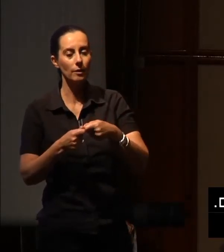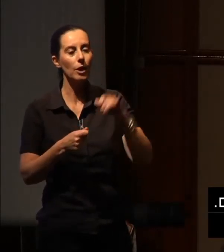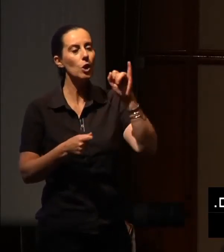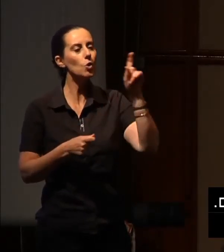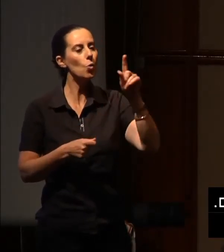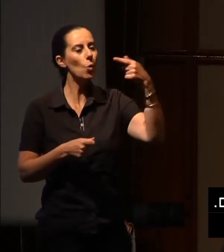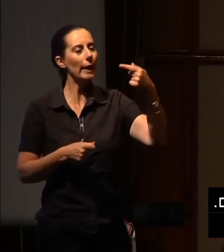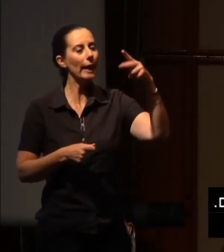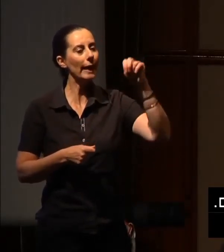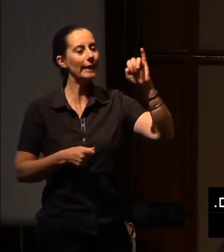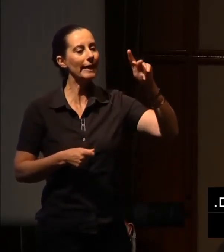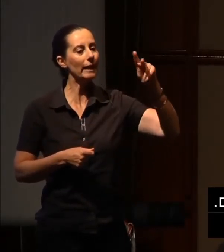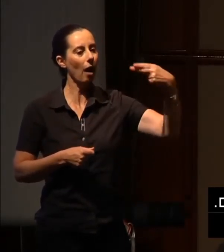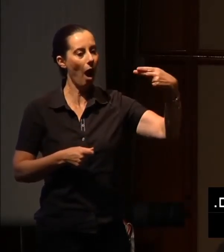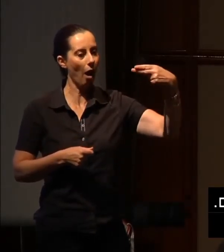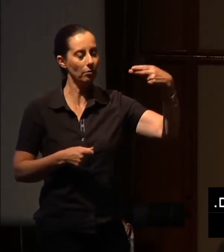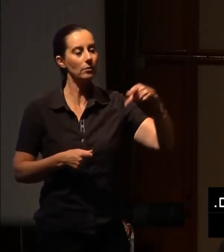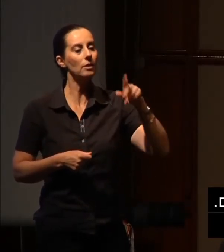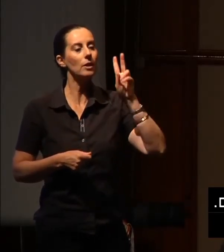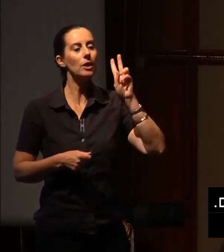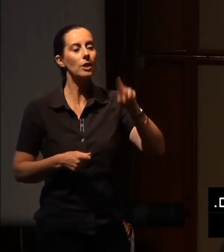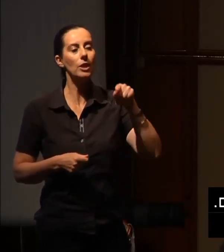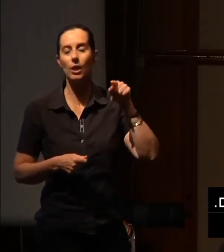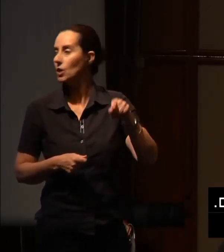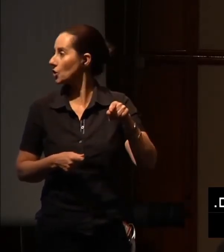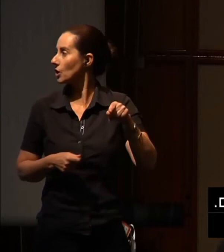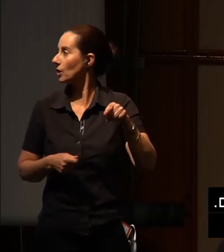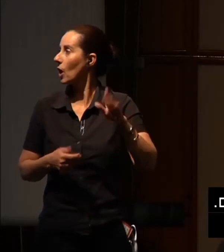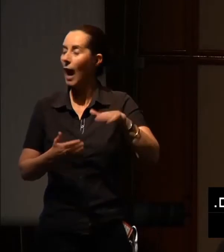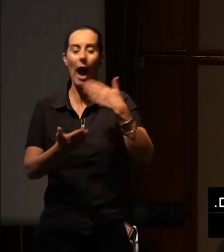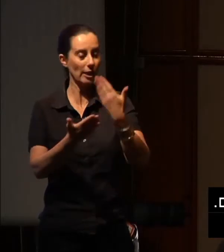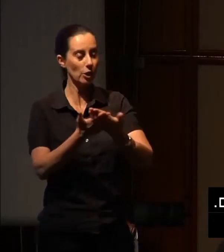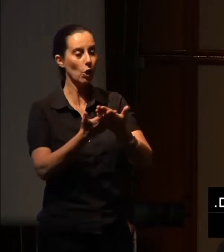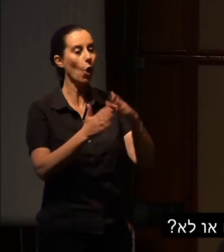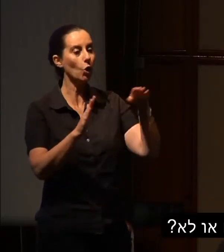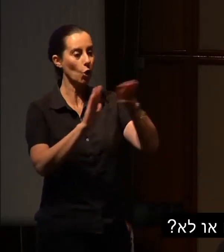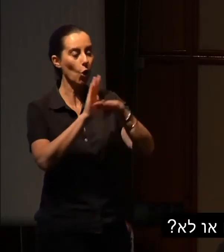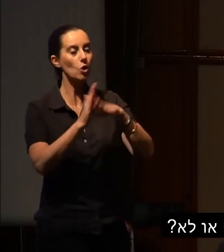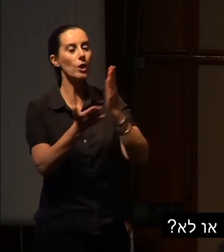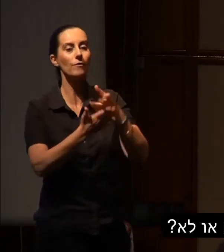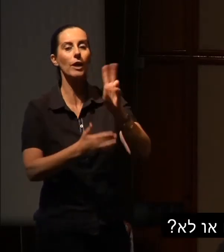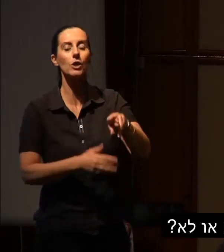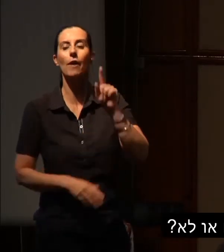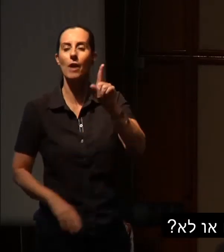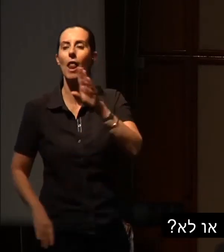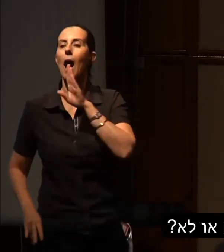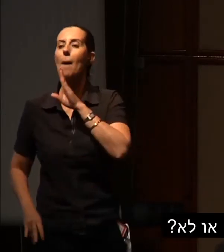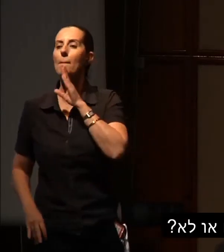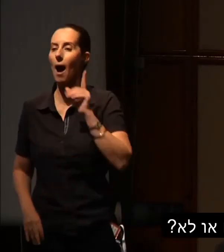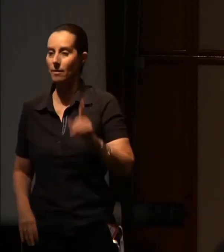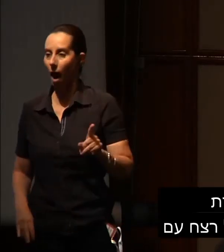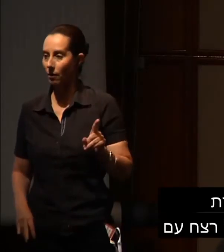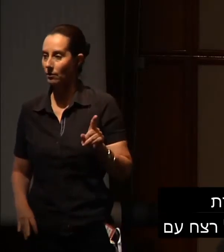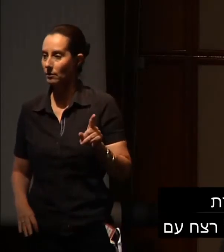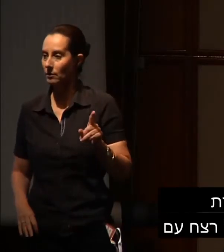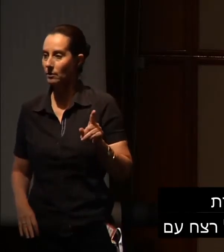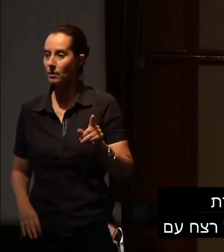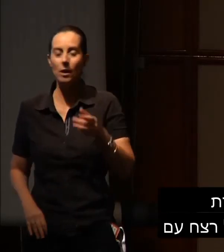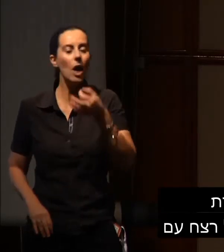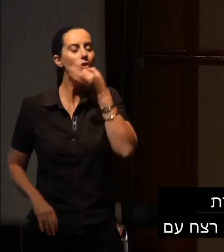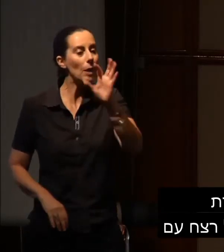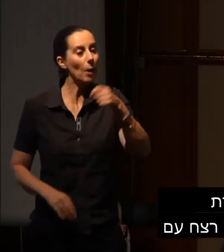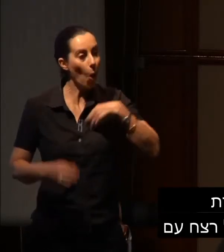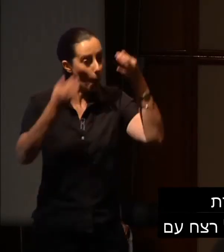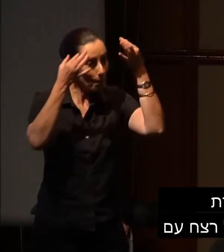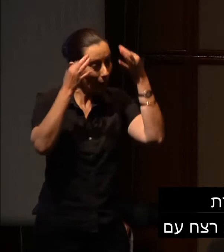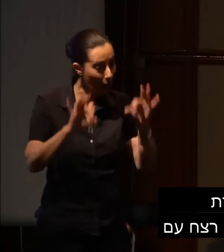is a number of like legislation in place. The problem is this: are we actually respecting this or not? So I'll just like